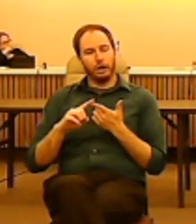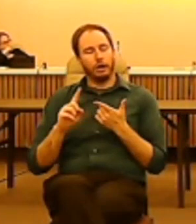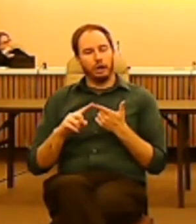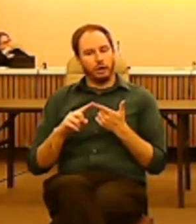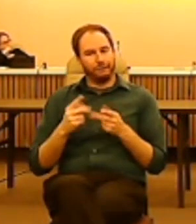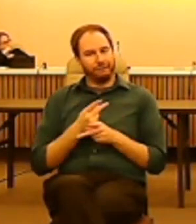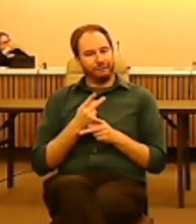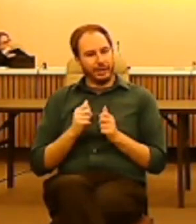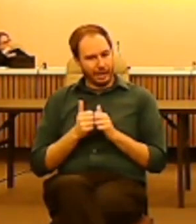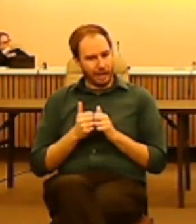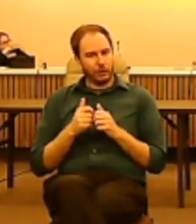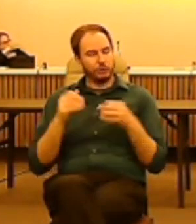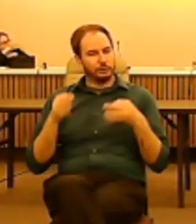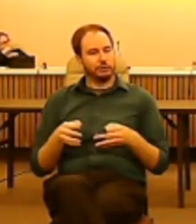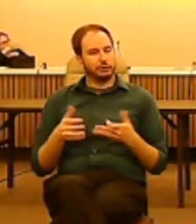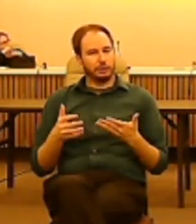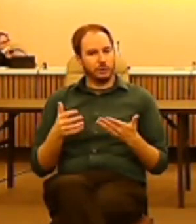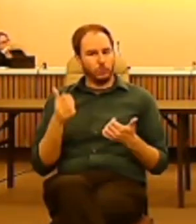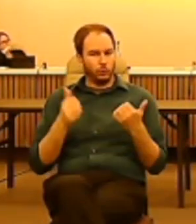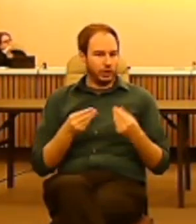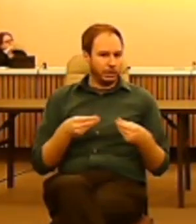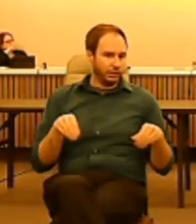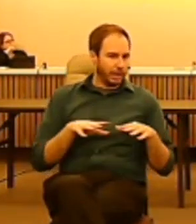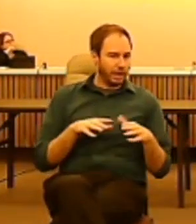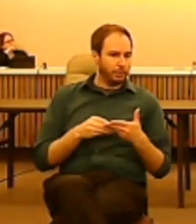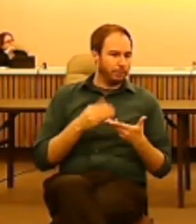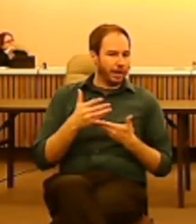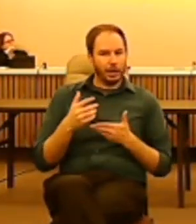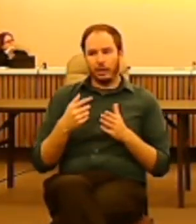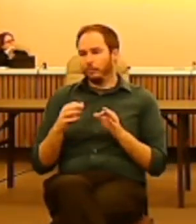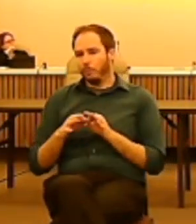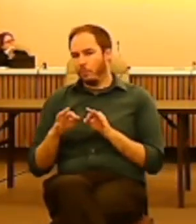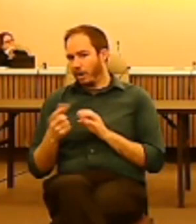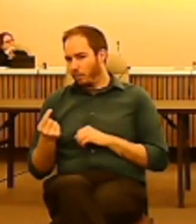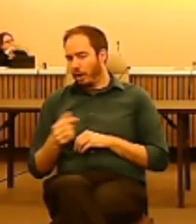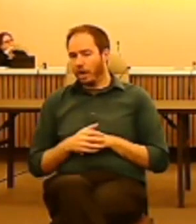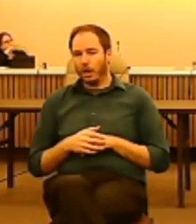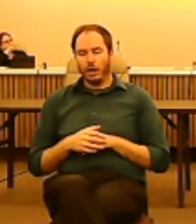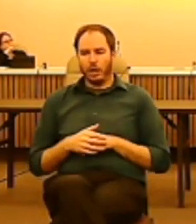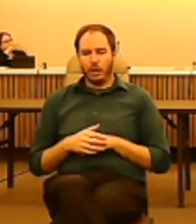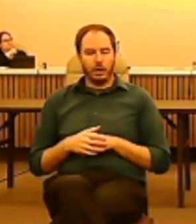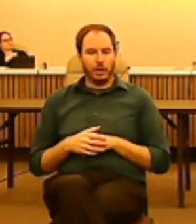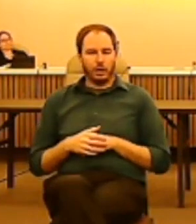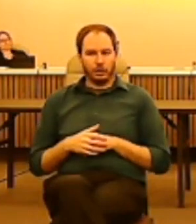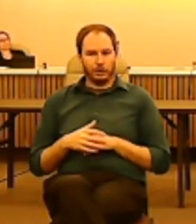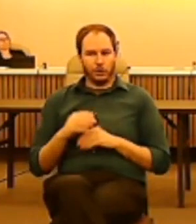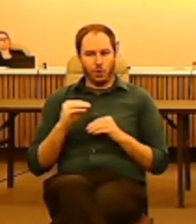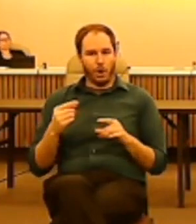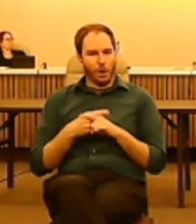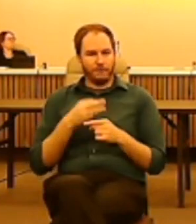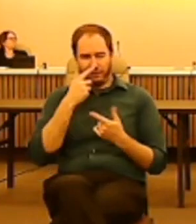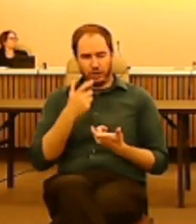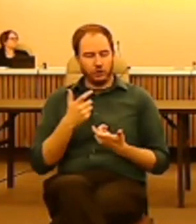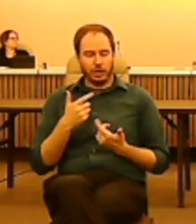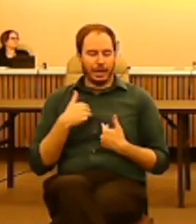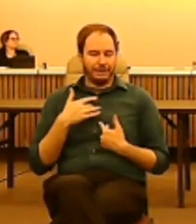how we're going to make those decisions as to what land to buy and what price to pay for them without it presenting conflicts of interest. Because